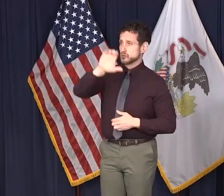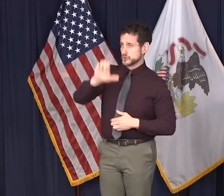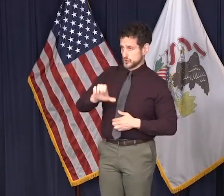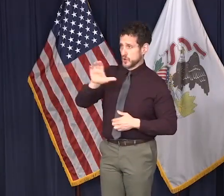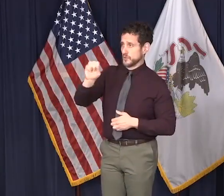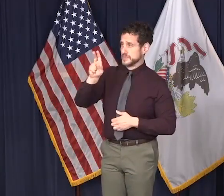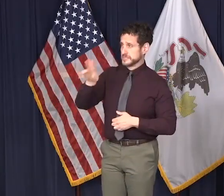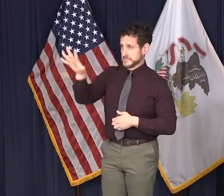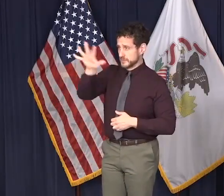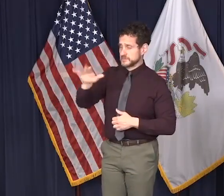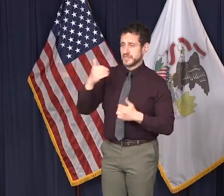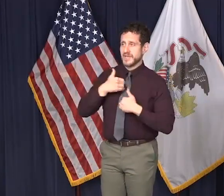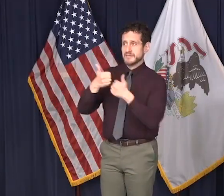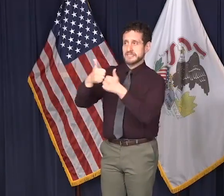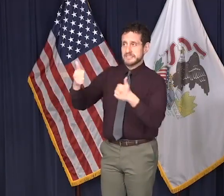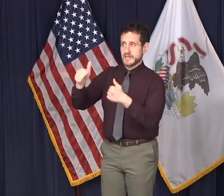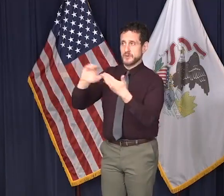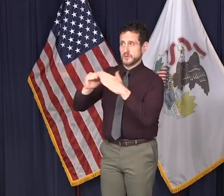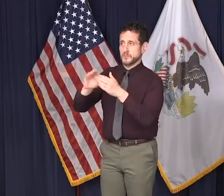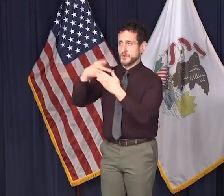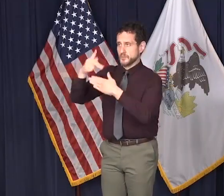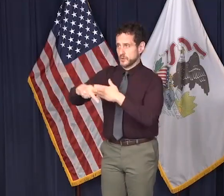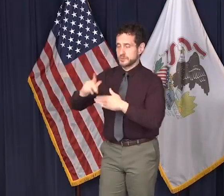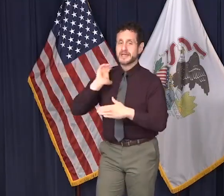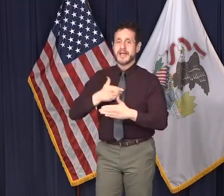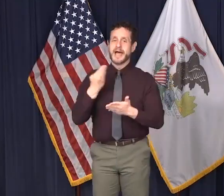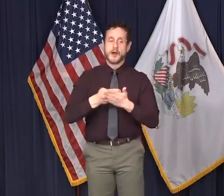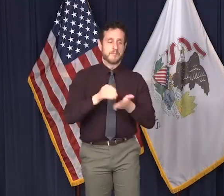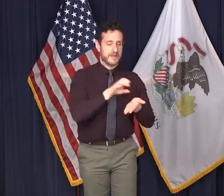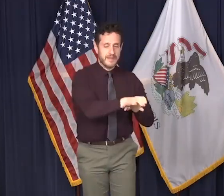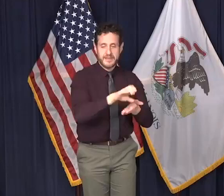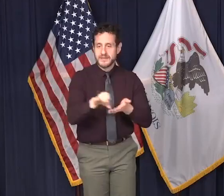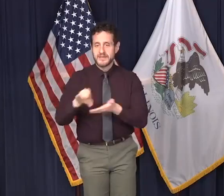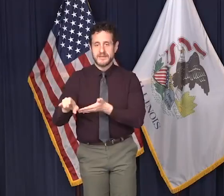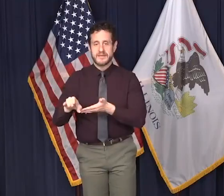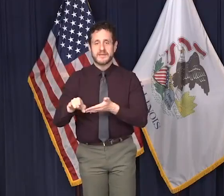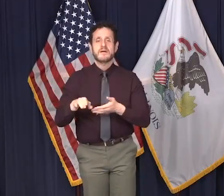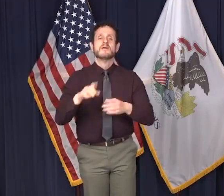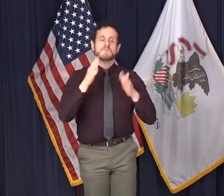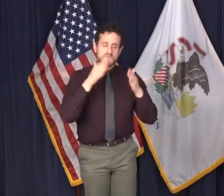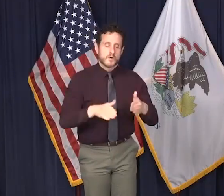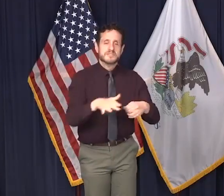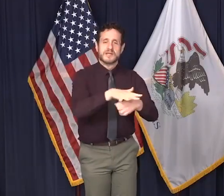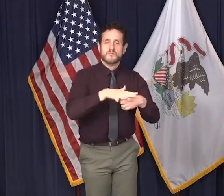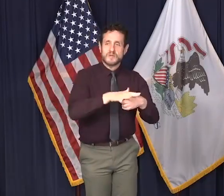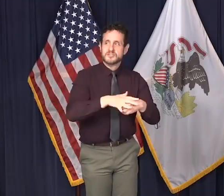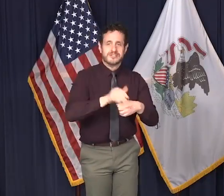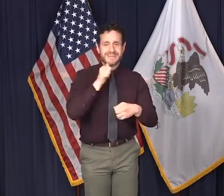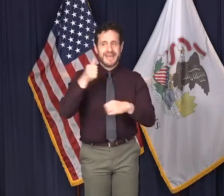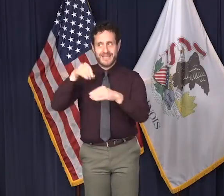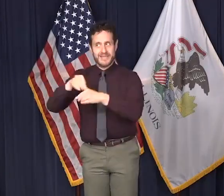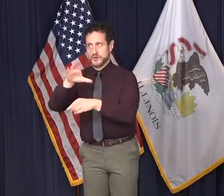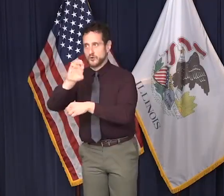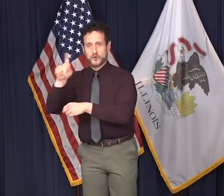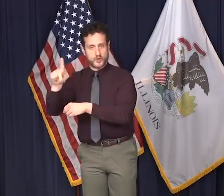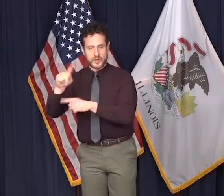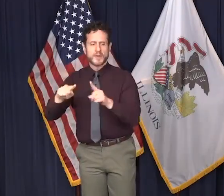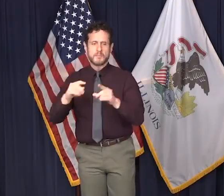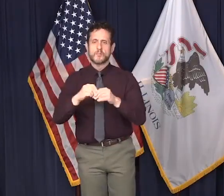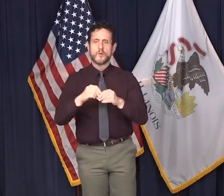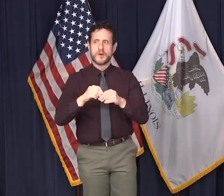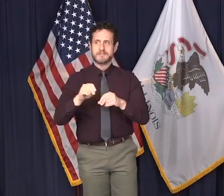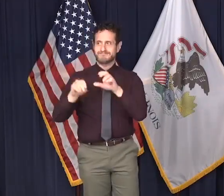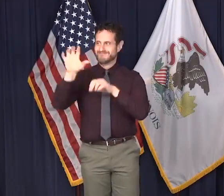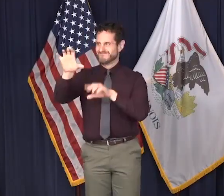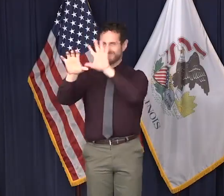community programs, these grants are focused on regional leaders outside of Cook County. Of course, most